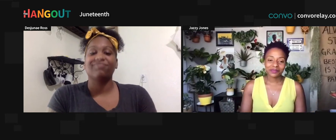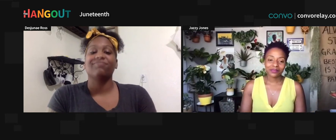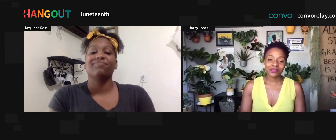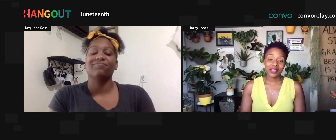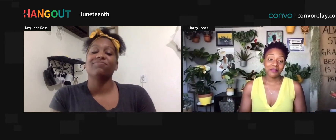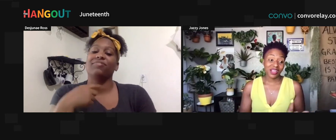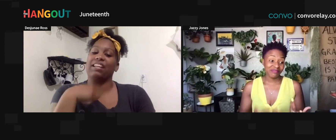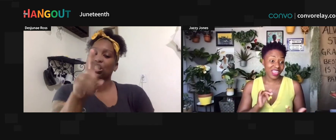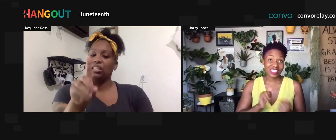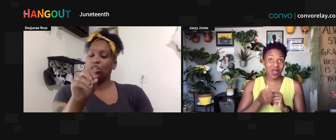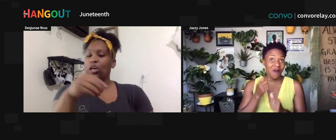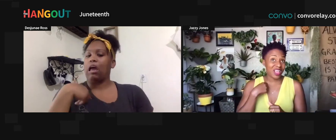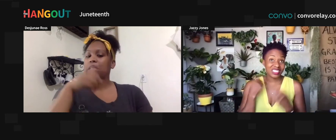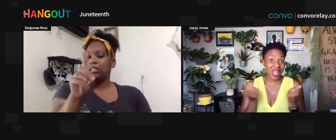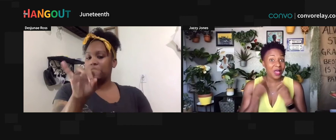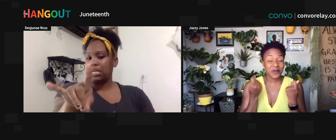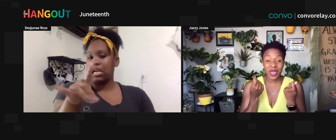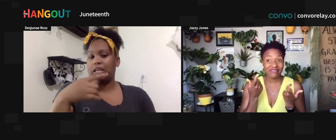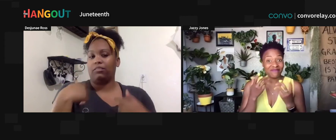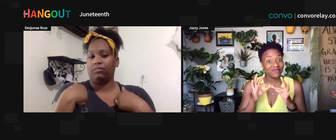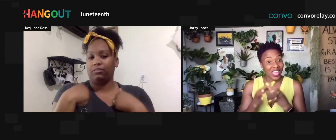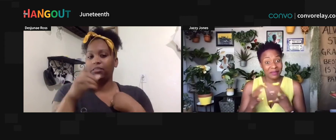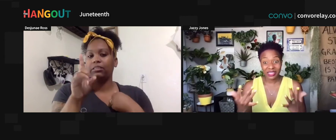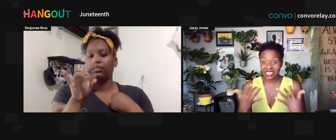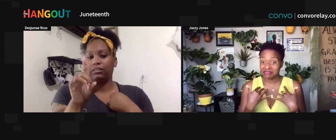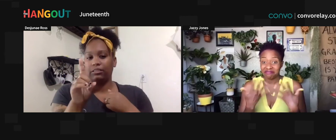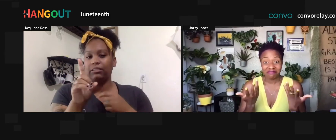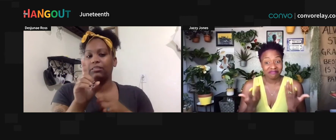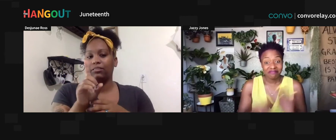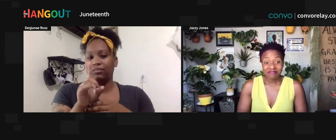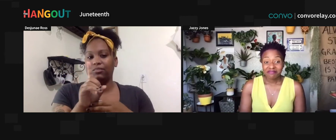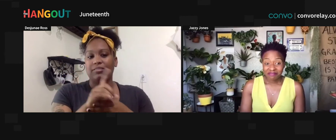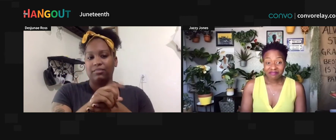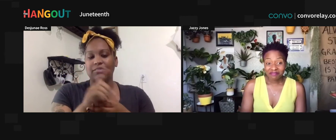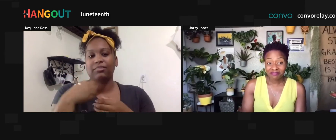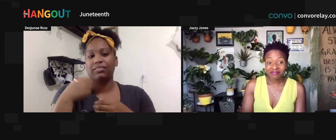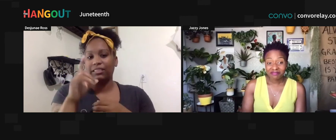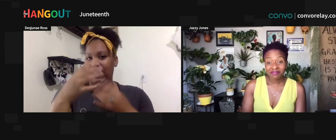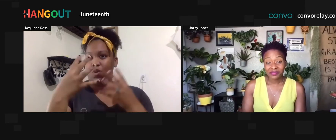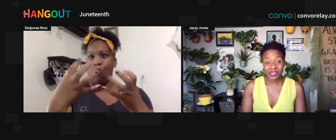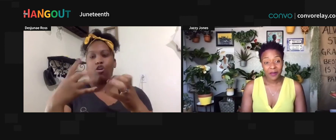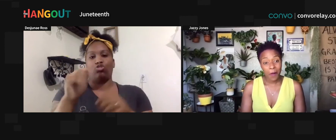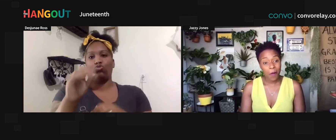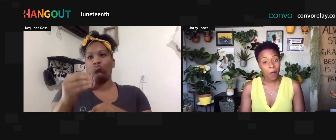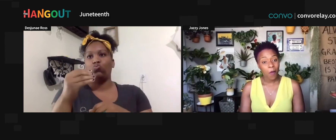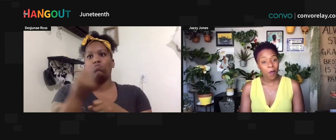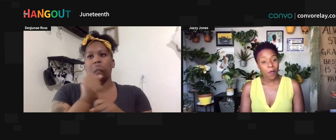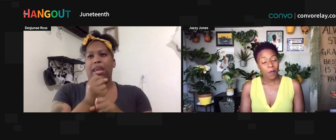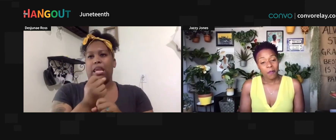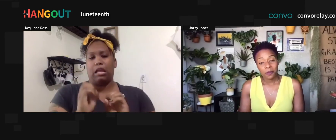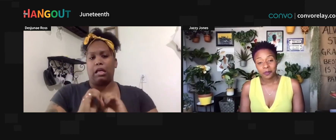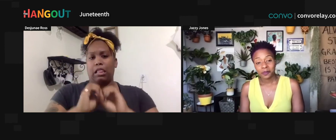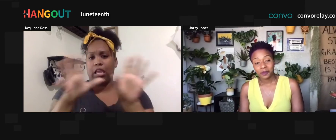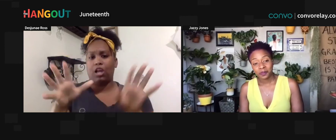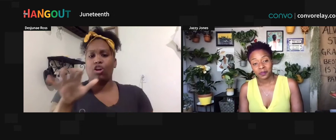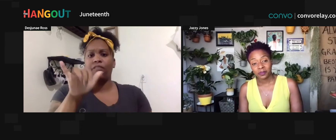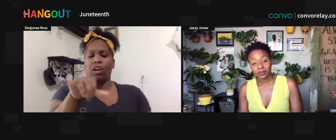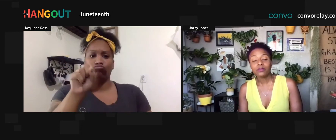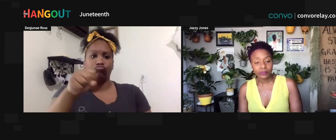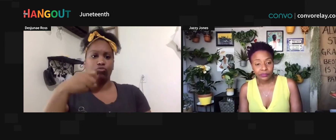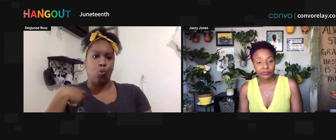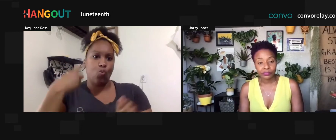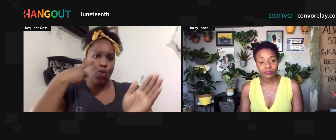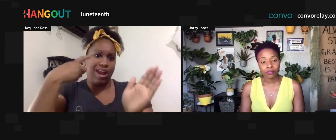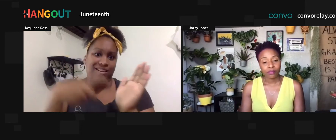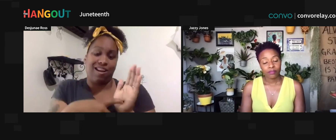I'm so looking forward to being there with my family this Saturday. And that's what I'm going to be doing, celebrating with my family. Yeah,